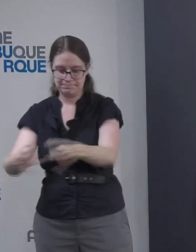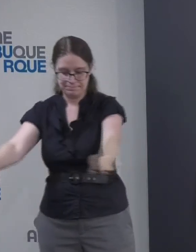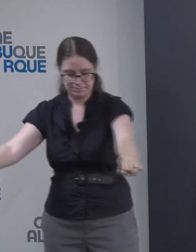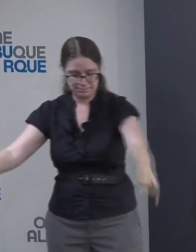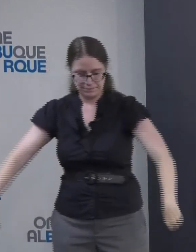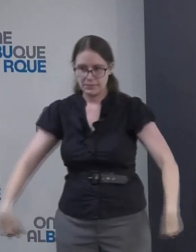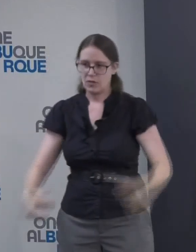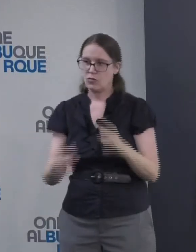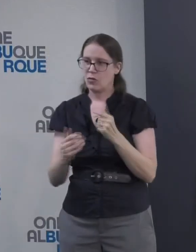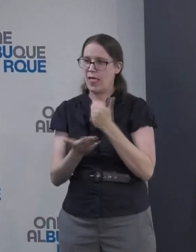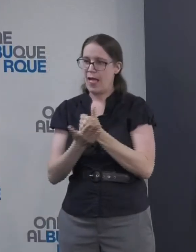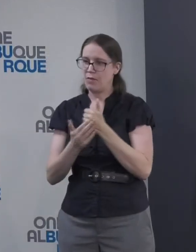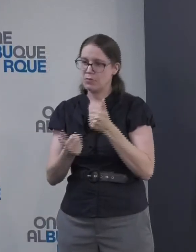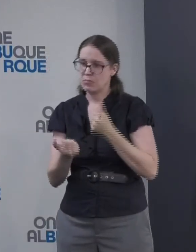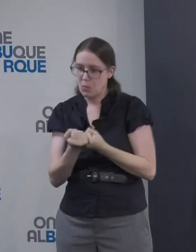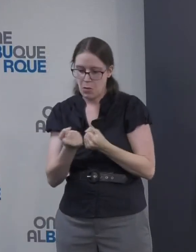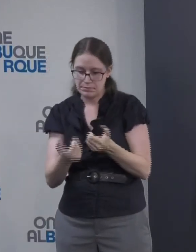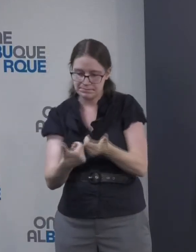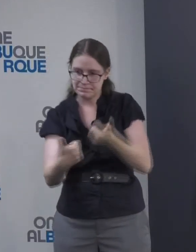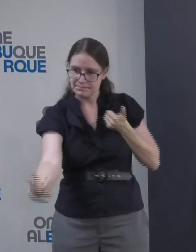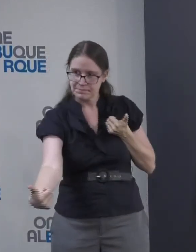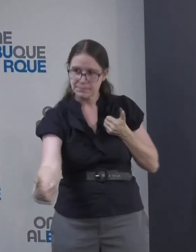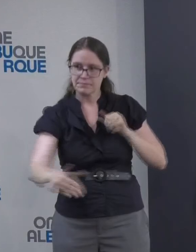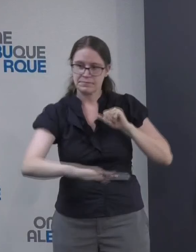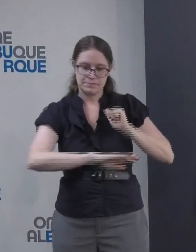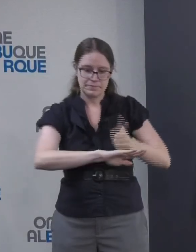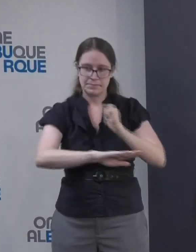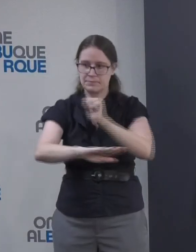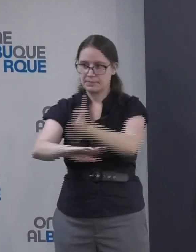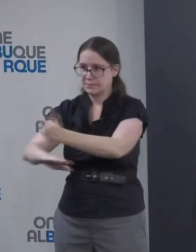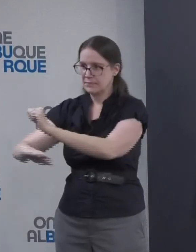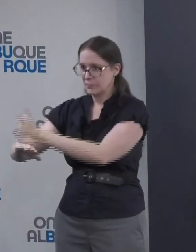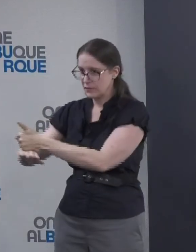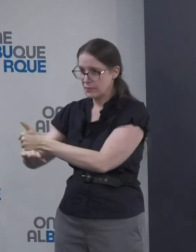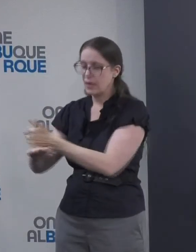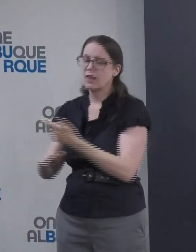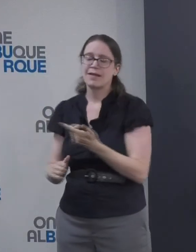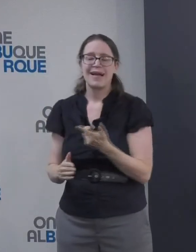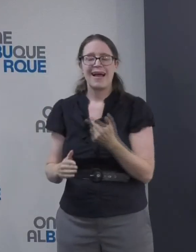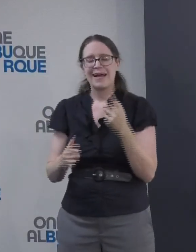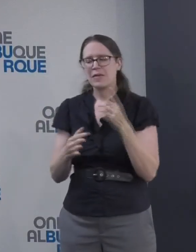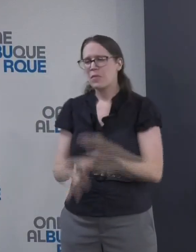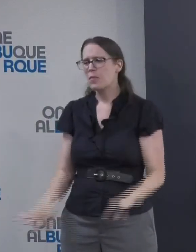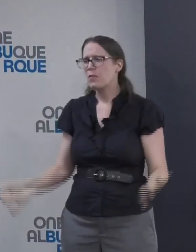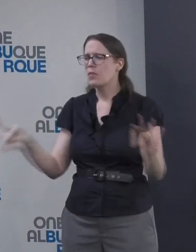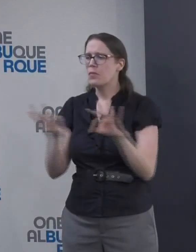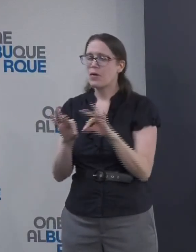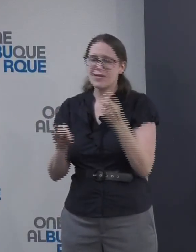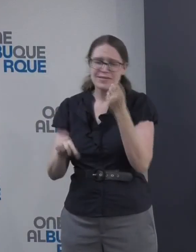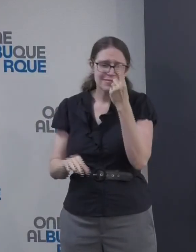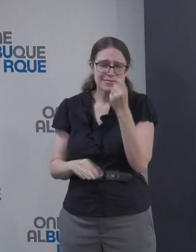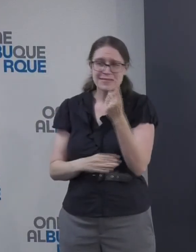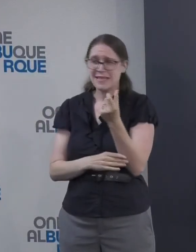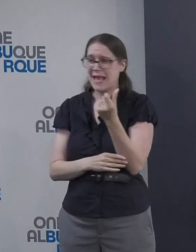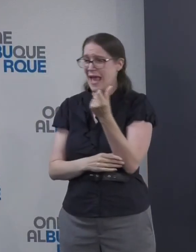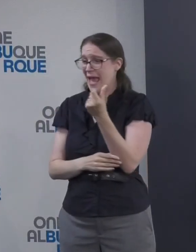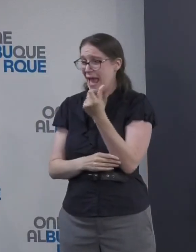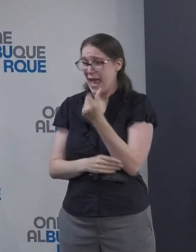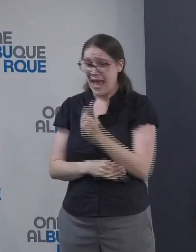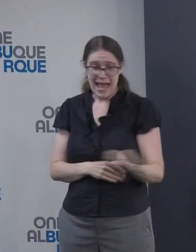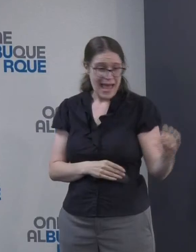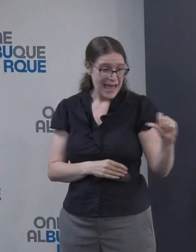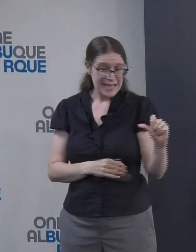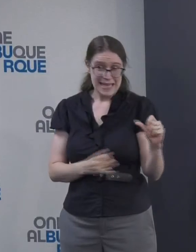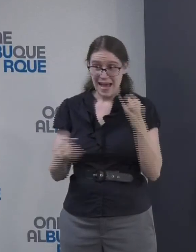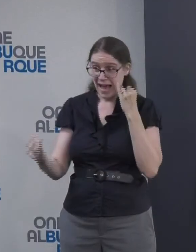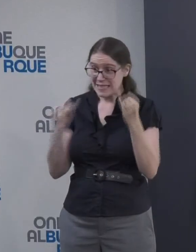key to those ideas is, like in other cities, we're asking any association or merchant group or Main Street to come to us and work